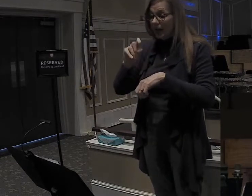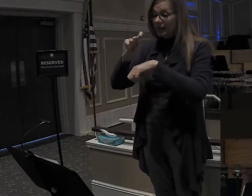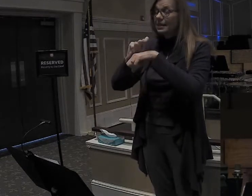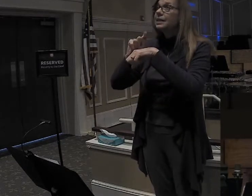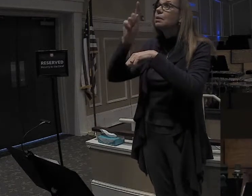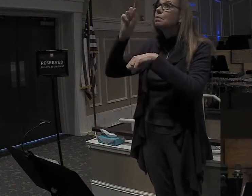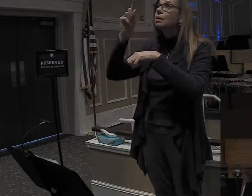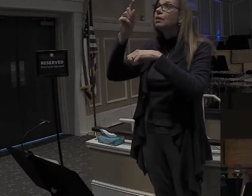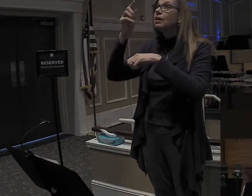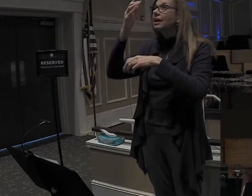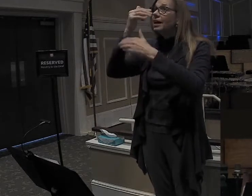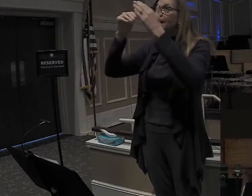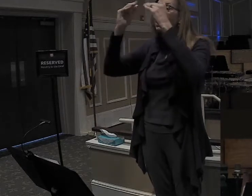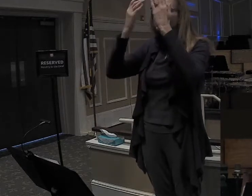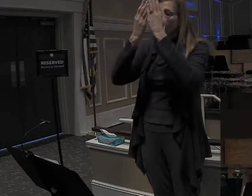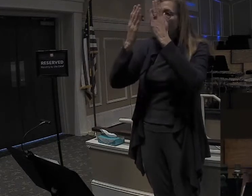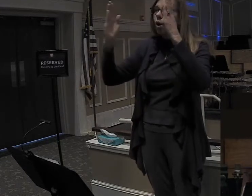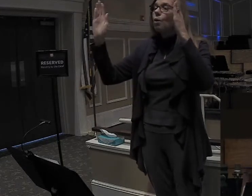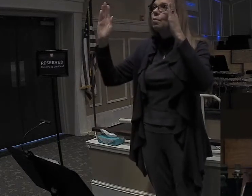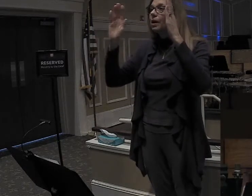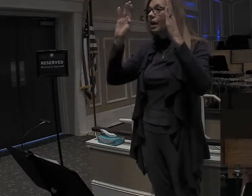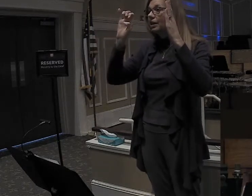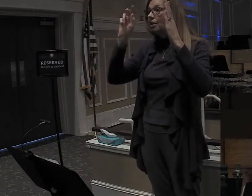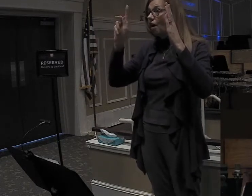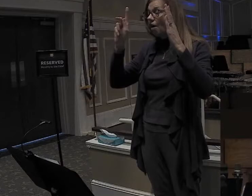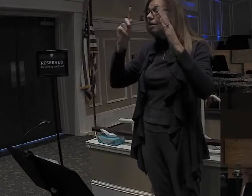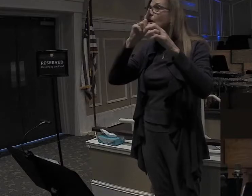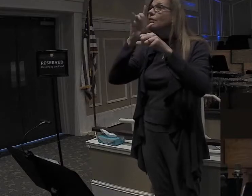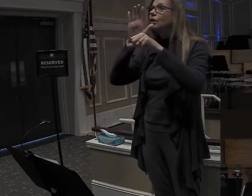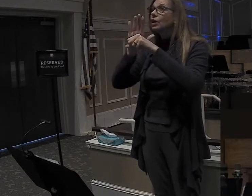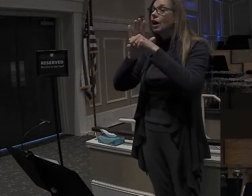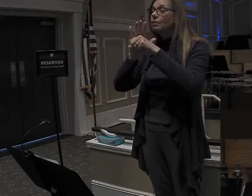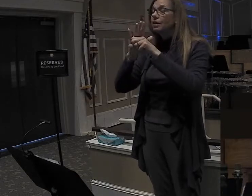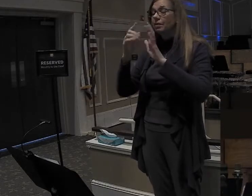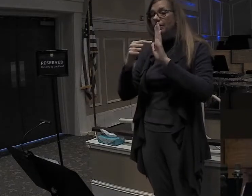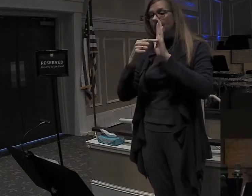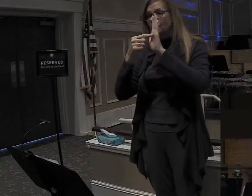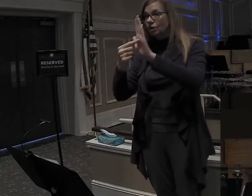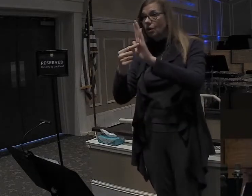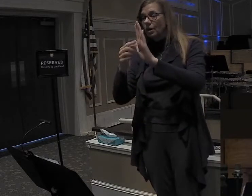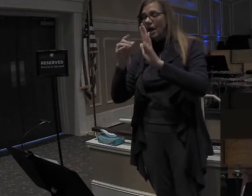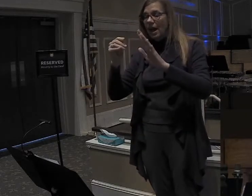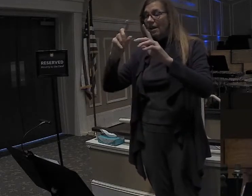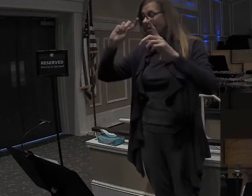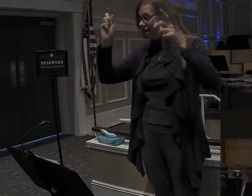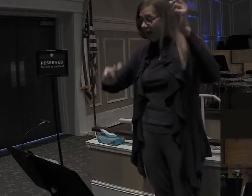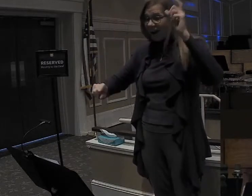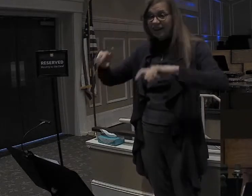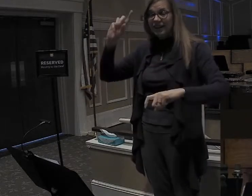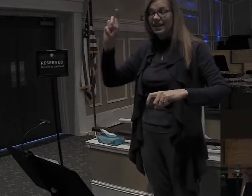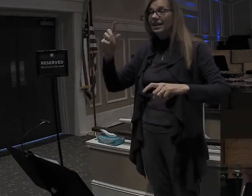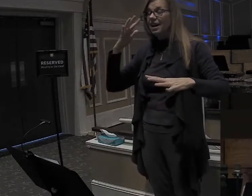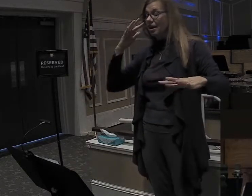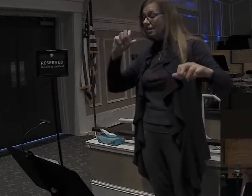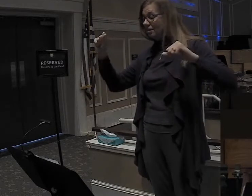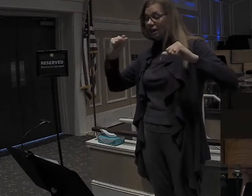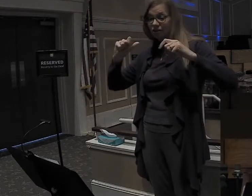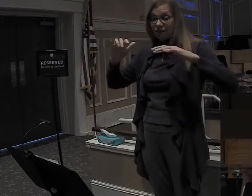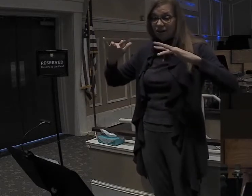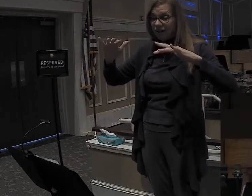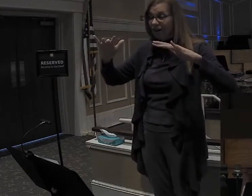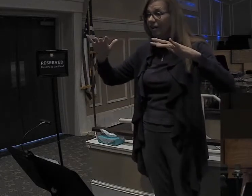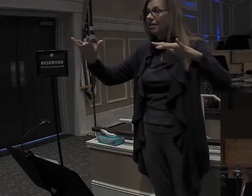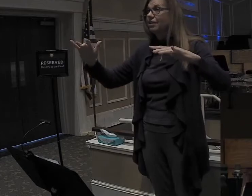heaven, was opened, and the ark of His covenant appeared in His temple. And there were flashes of lightning and sounds and peals of